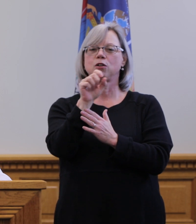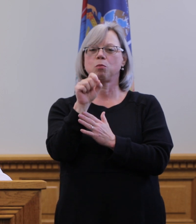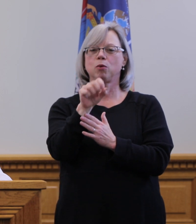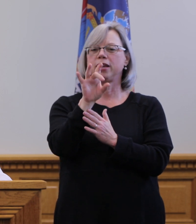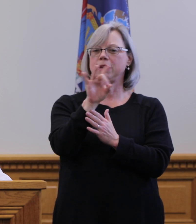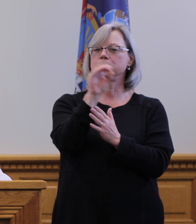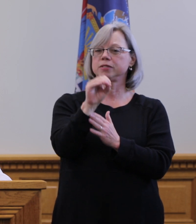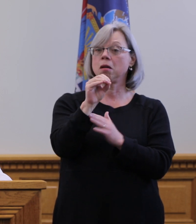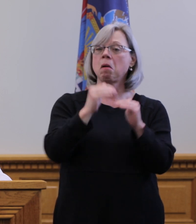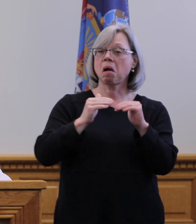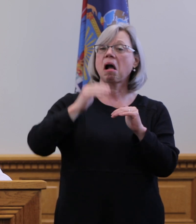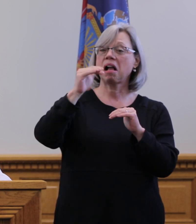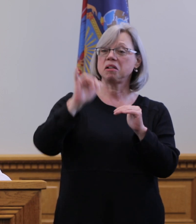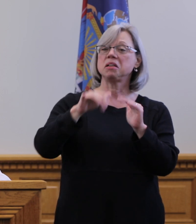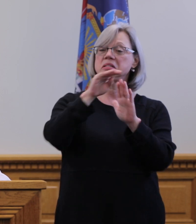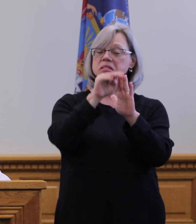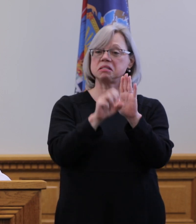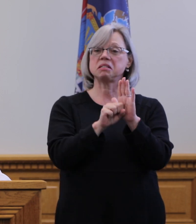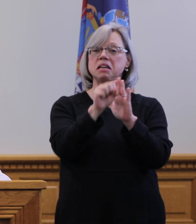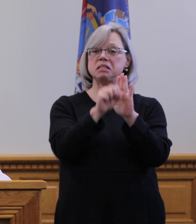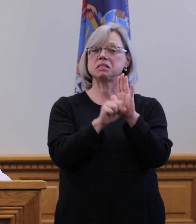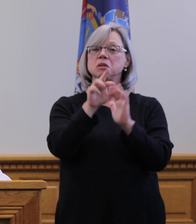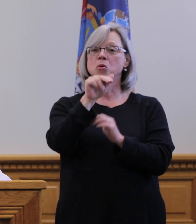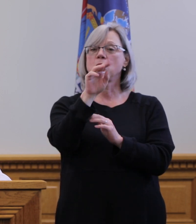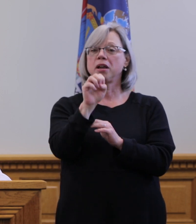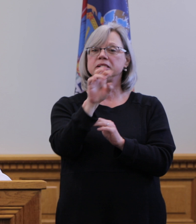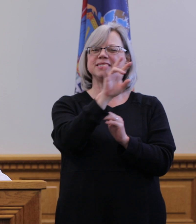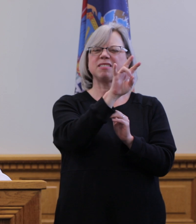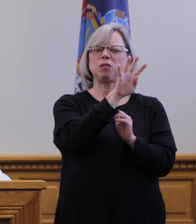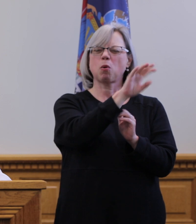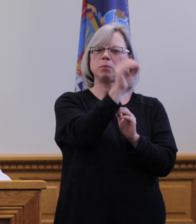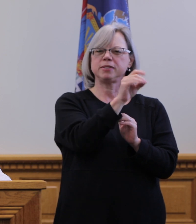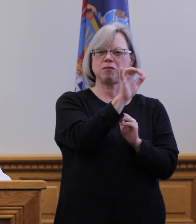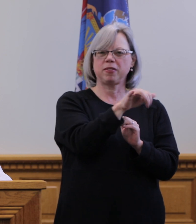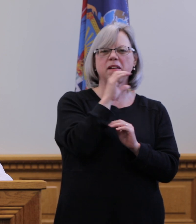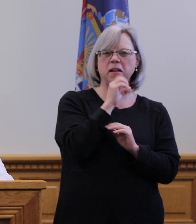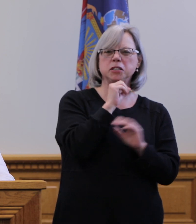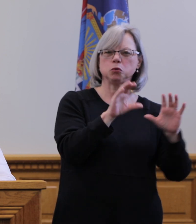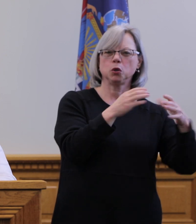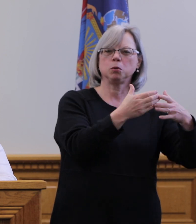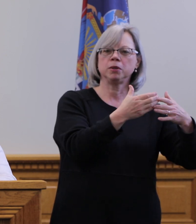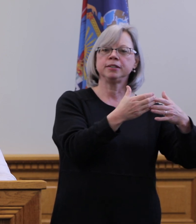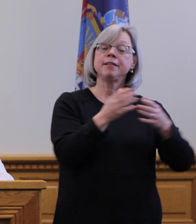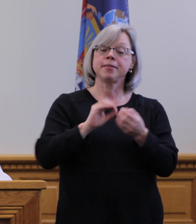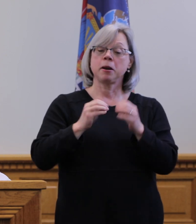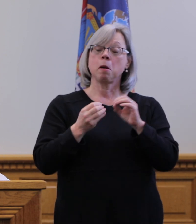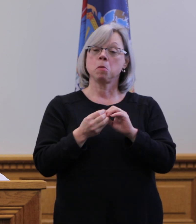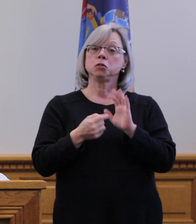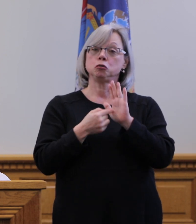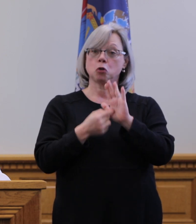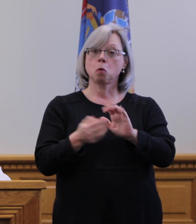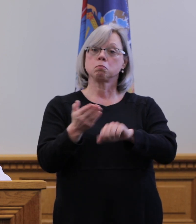75.8%. That is higher than the state's rate of 74% for that age group. Although these numbers indicate progress